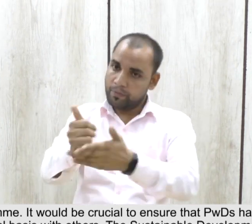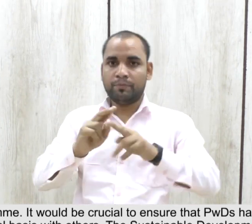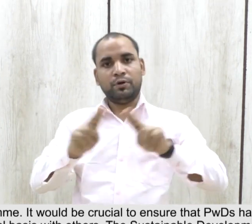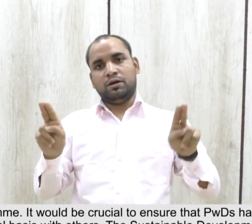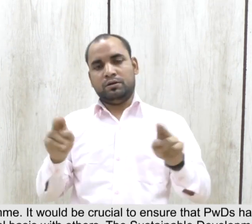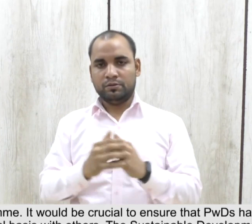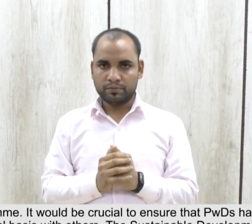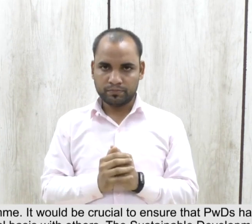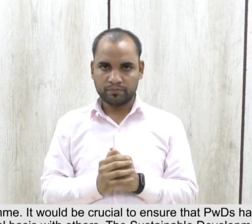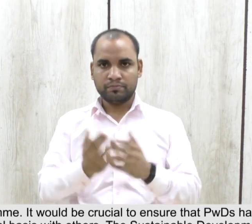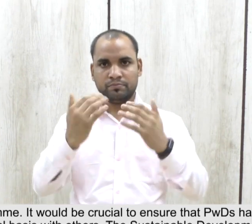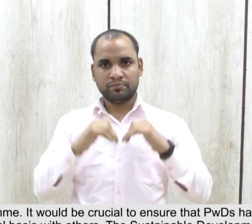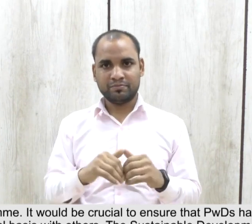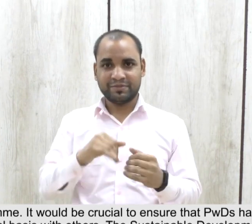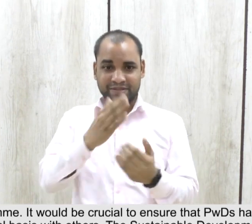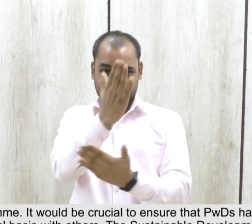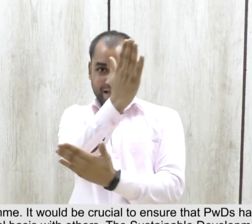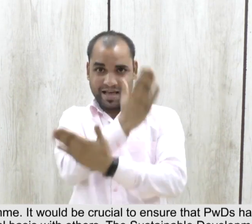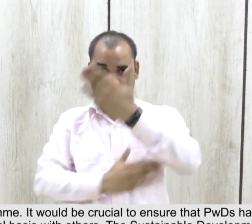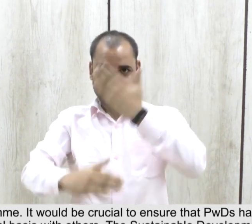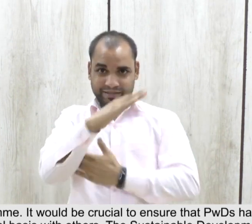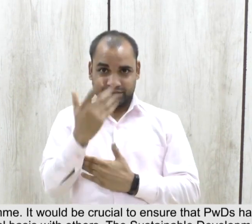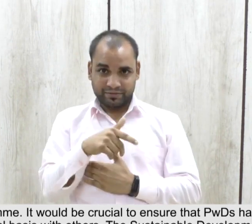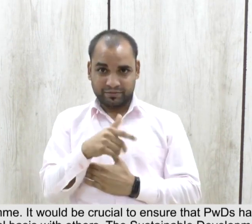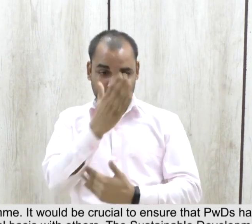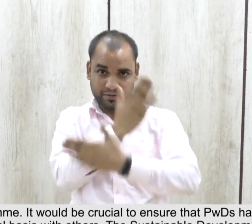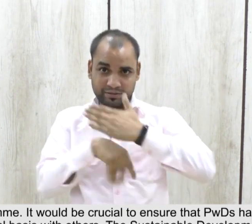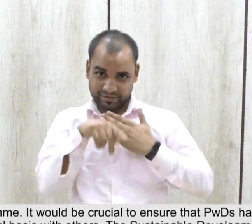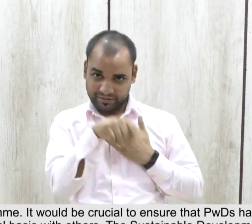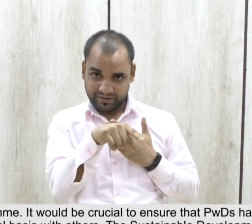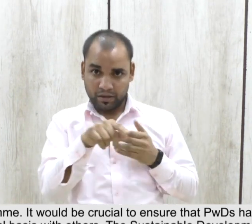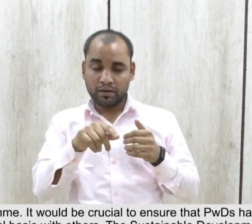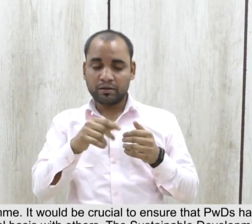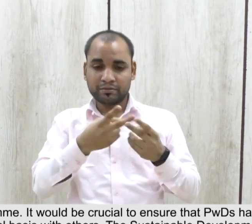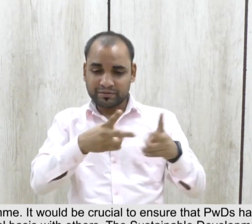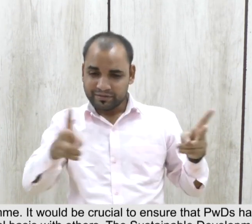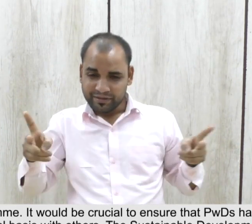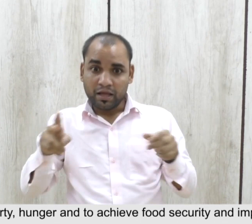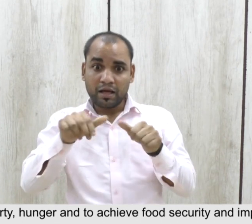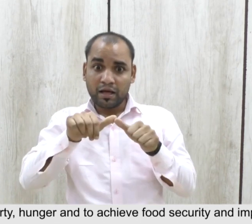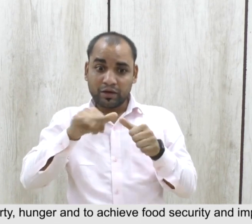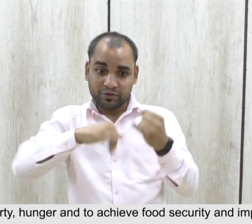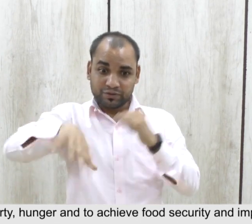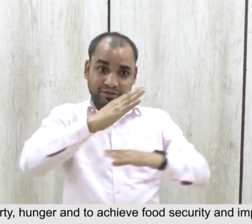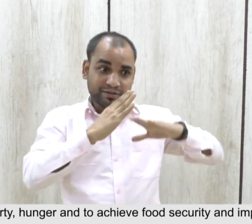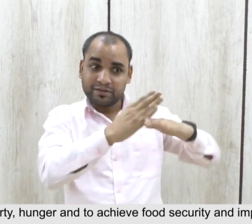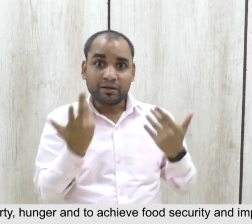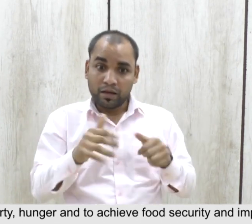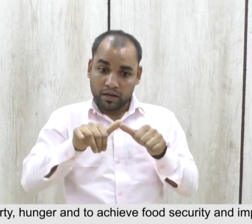others. The Sustainable Development Goals 2030 aims to eliminate poverty,